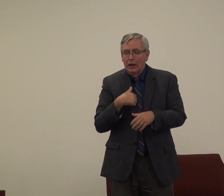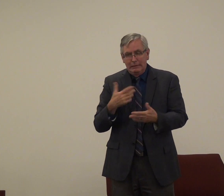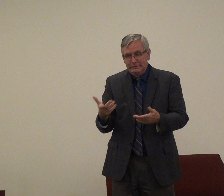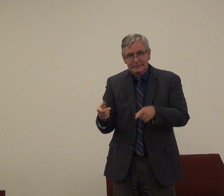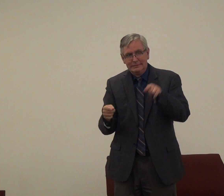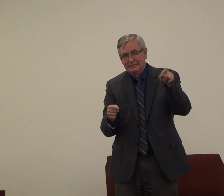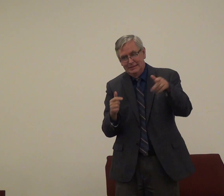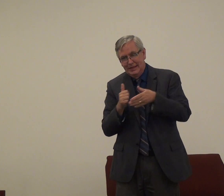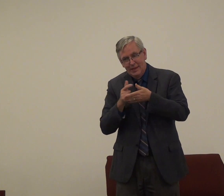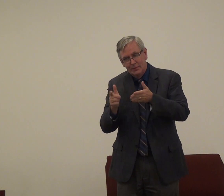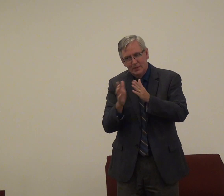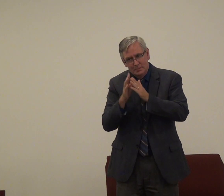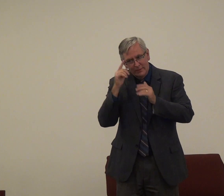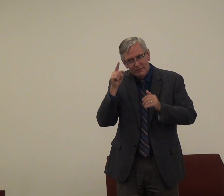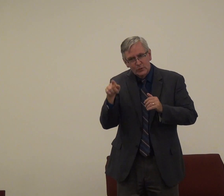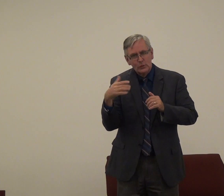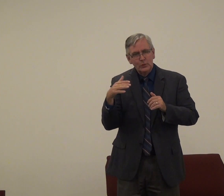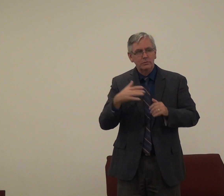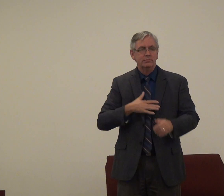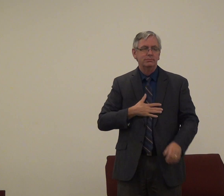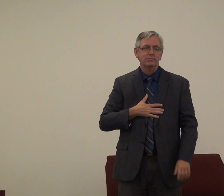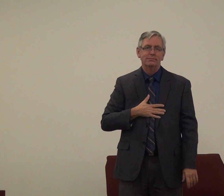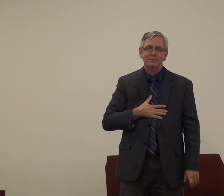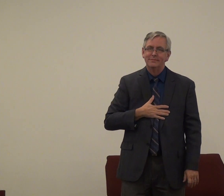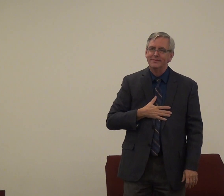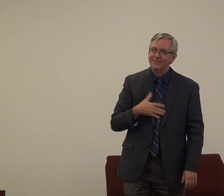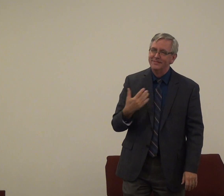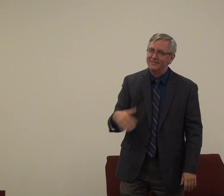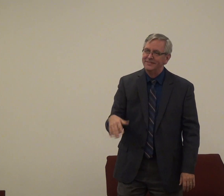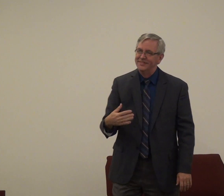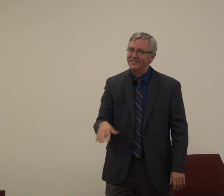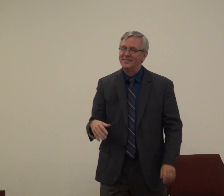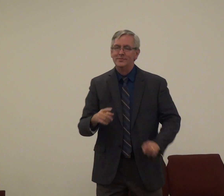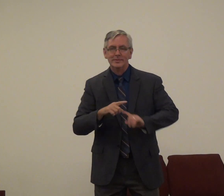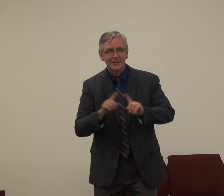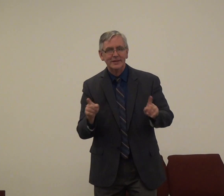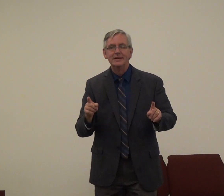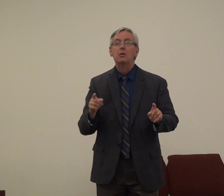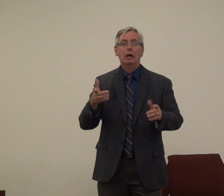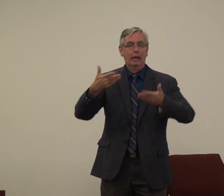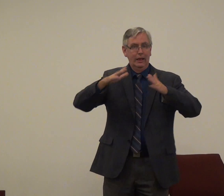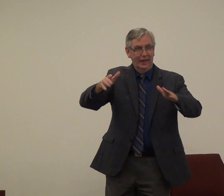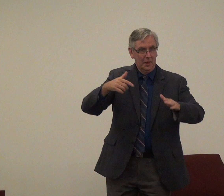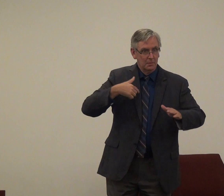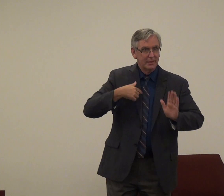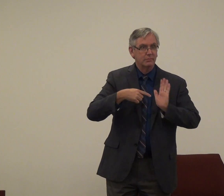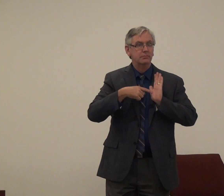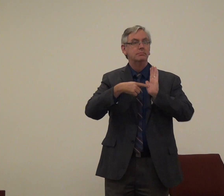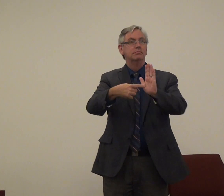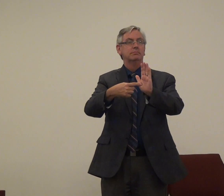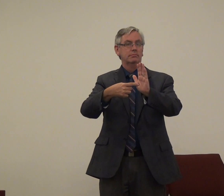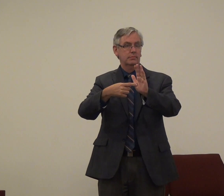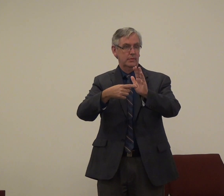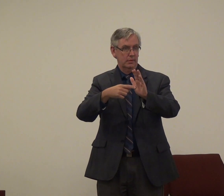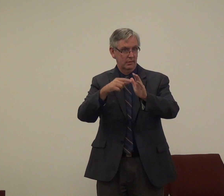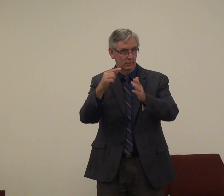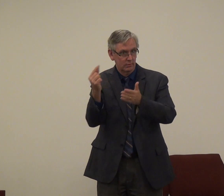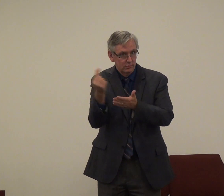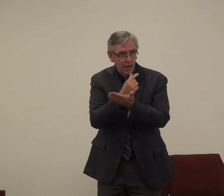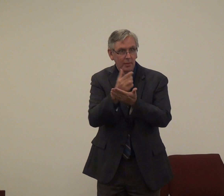if I could help get a job. And I said, no, the center can help you, but he wants to get a job. They allowed me to present